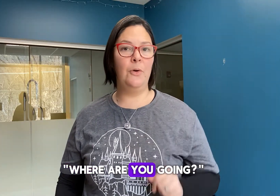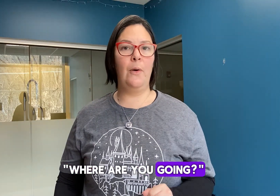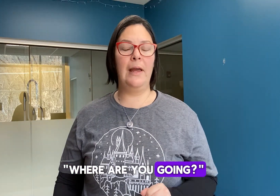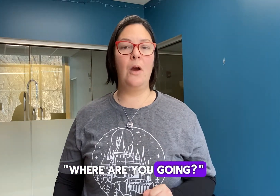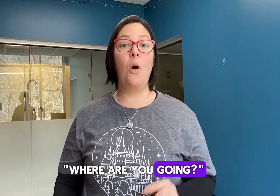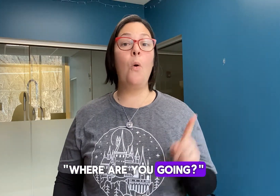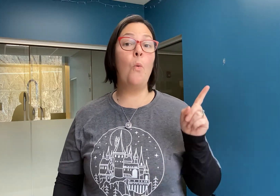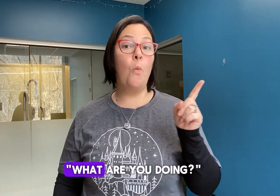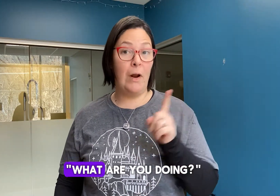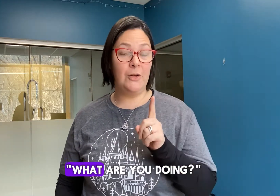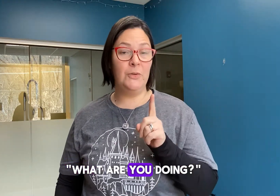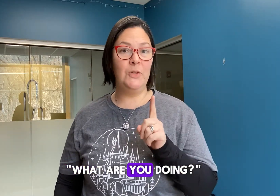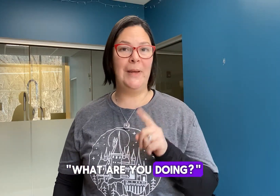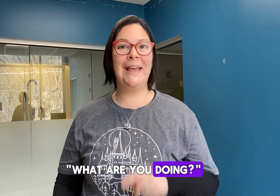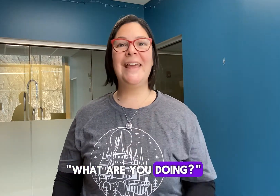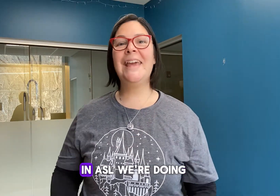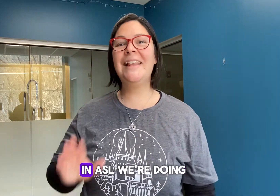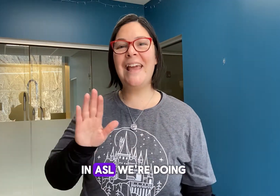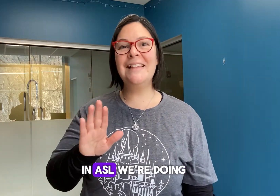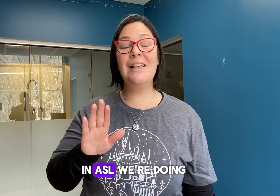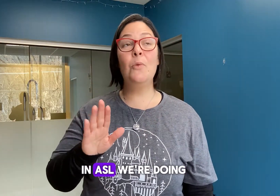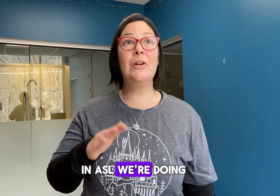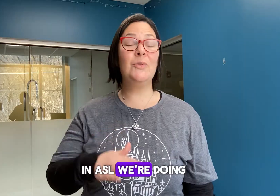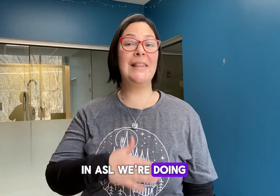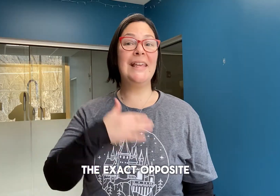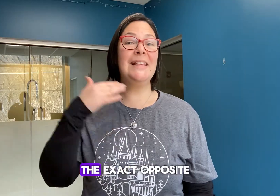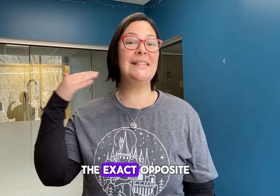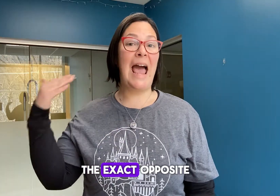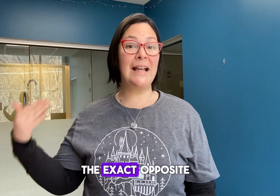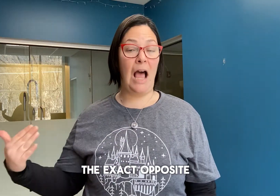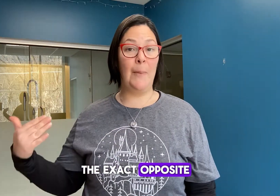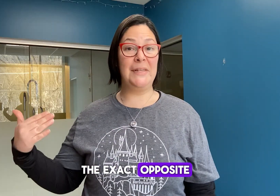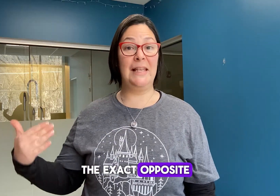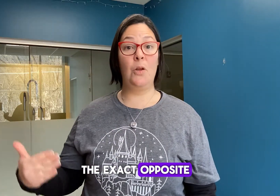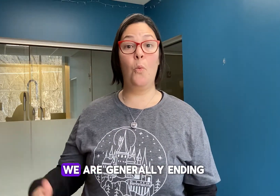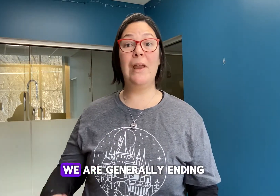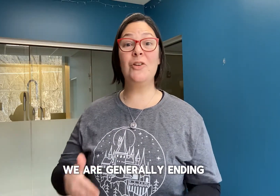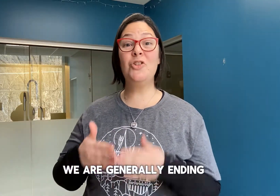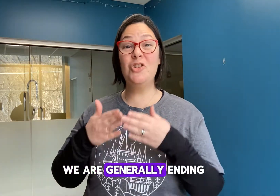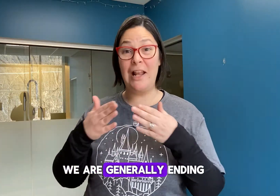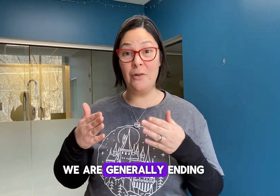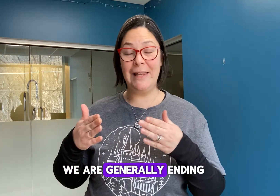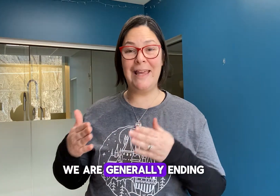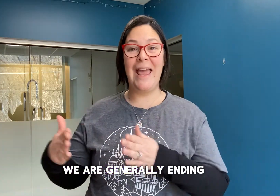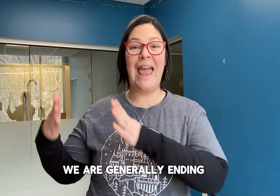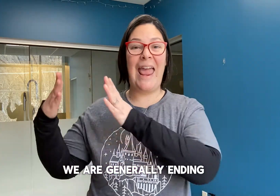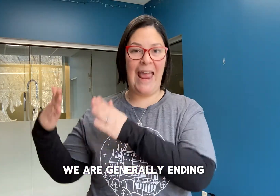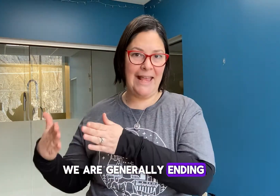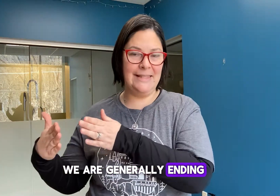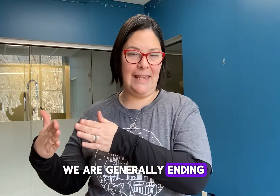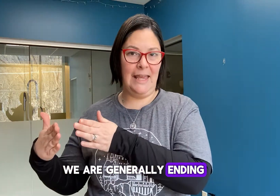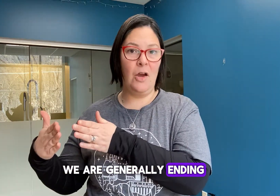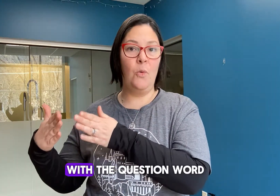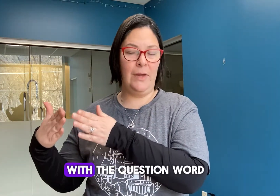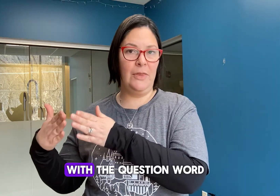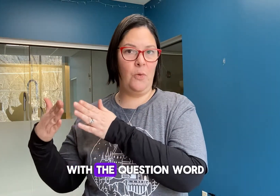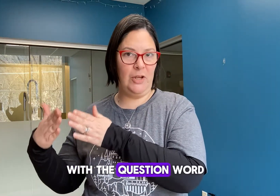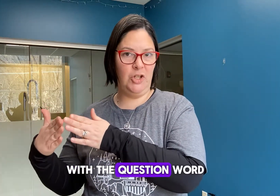going? What are you doing? In ASL, we're doing the exact opposite. We are generally ending with the question